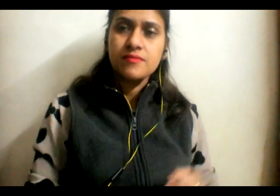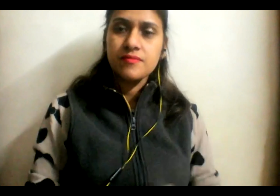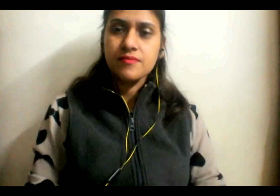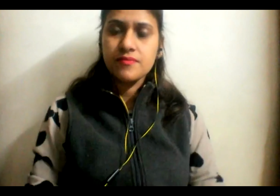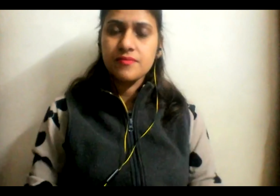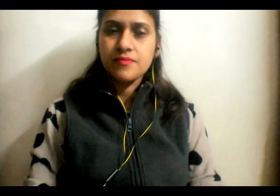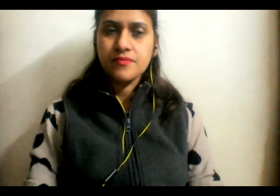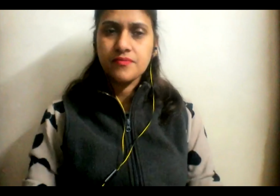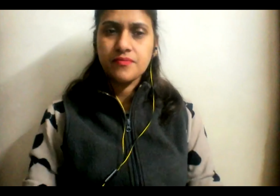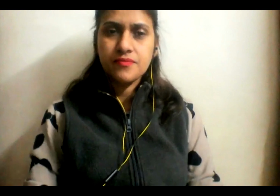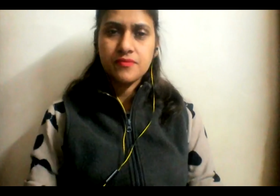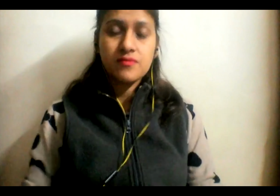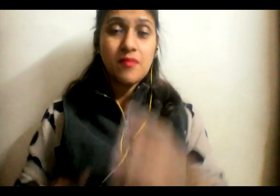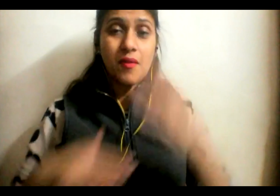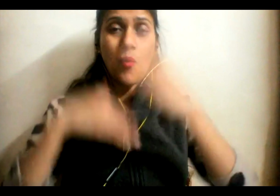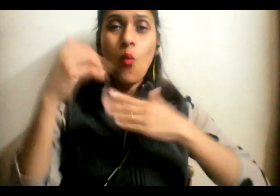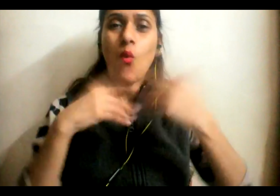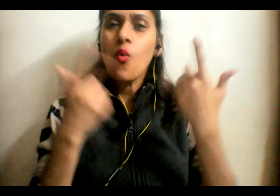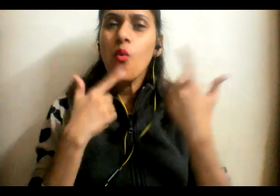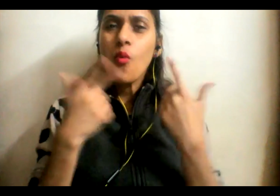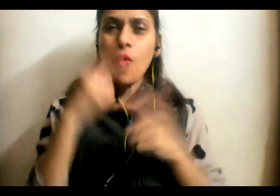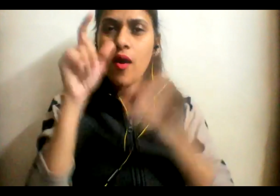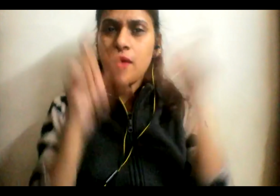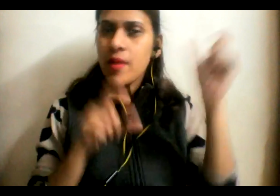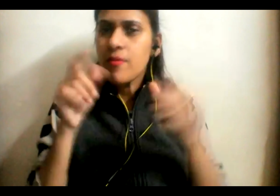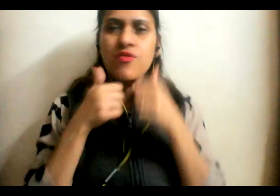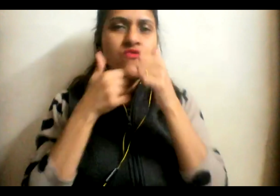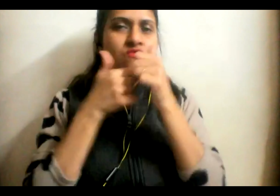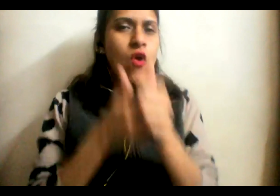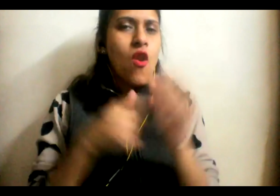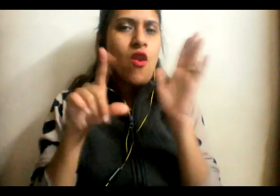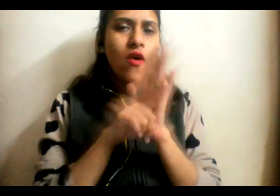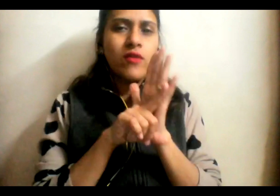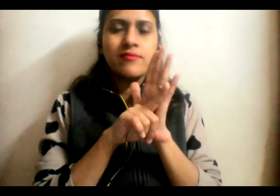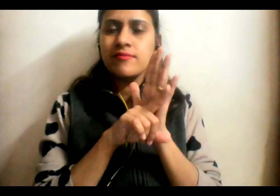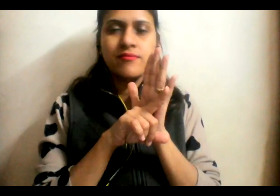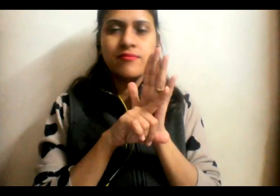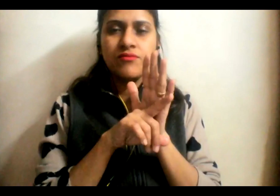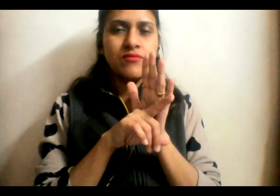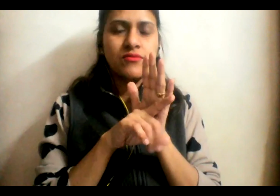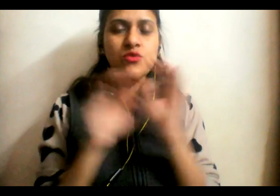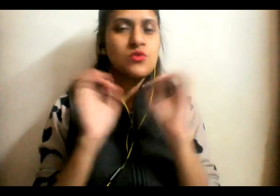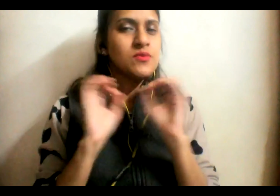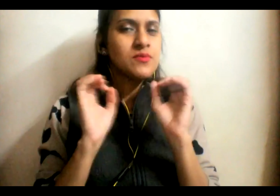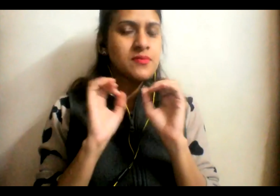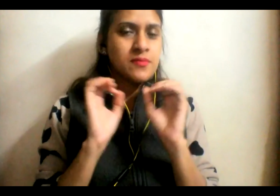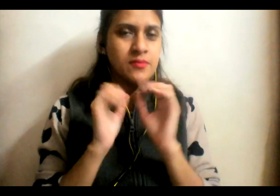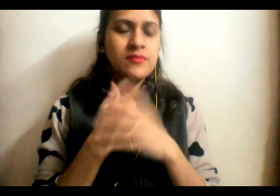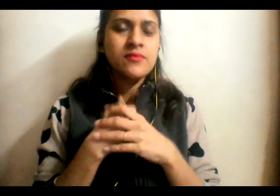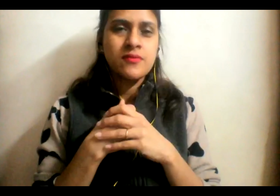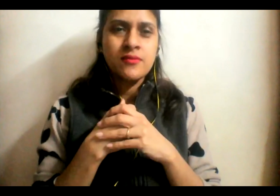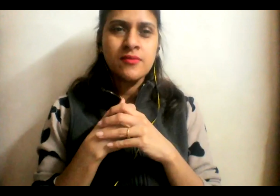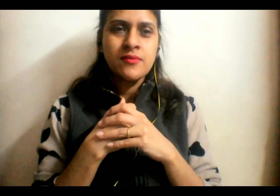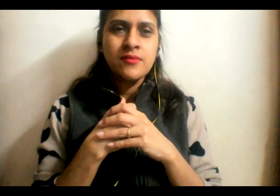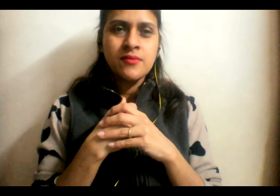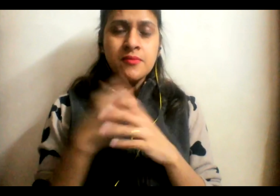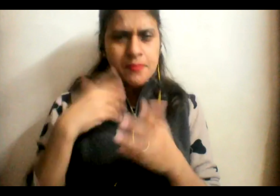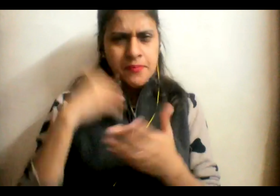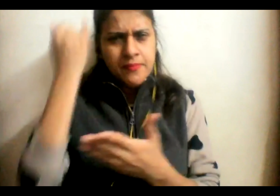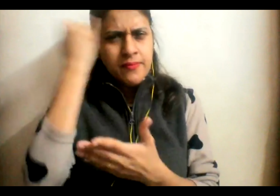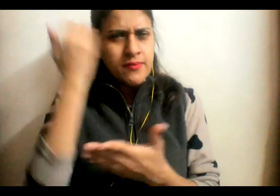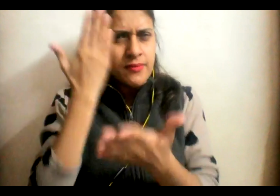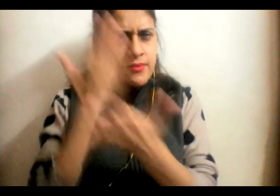these builders and all people who are actually not complying with this law, see, my simple solution is that